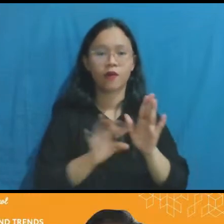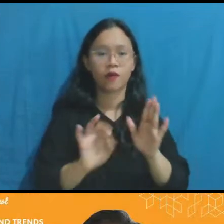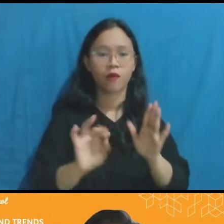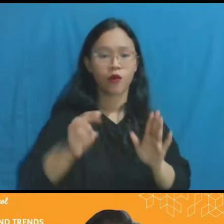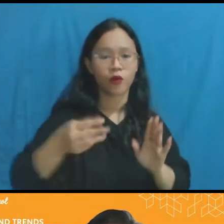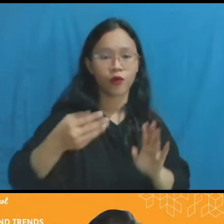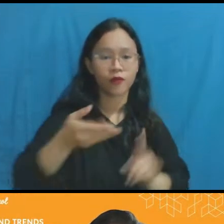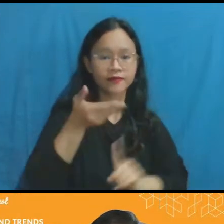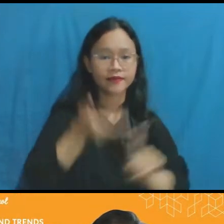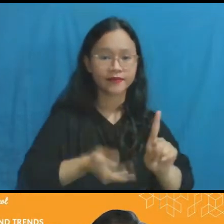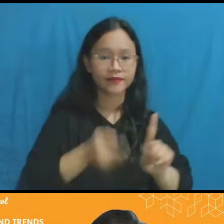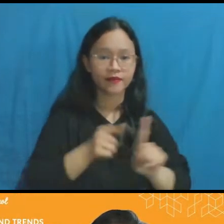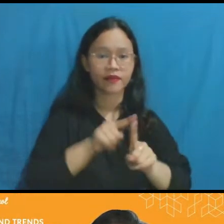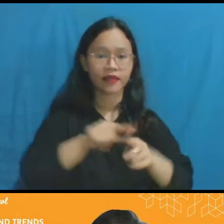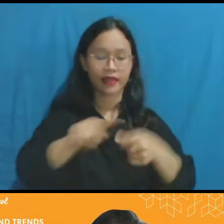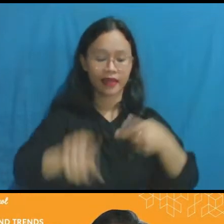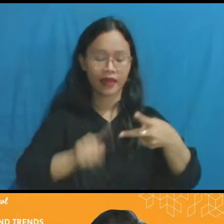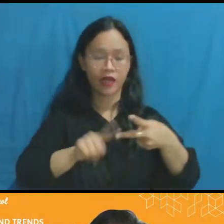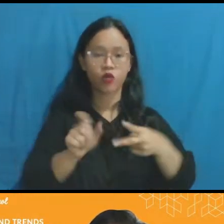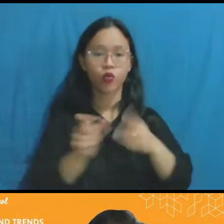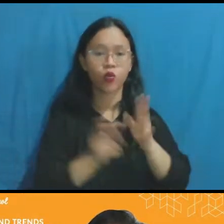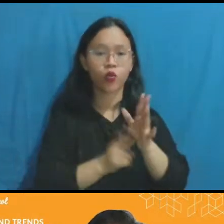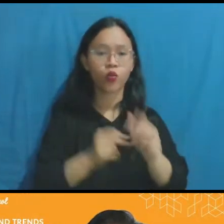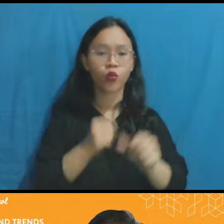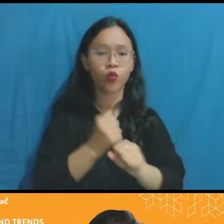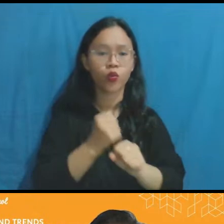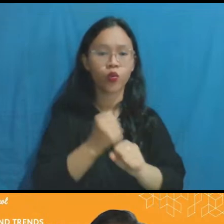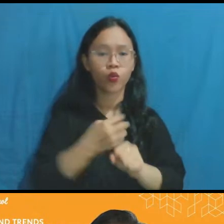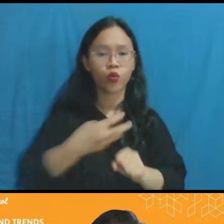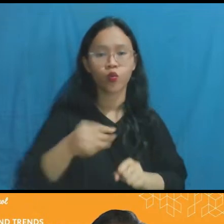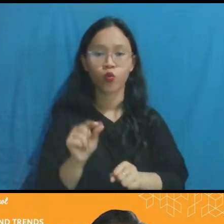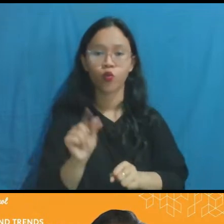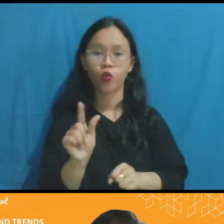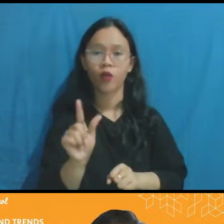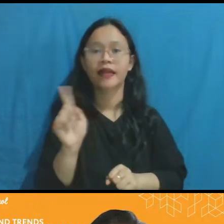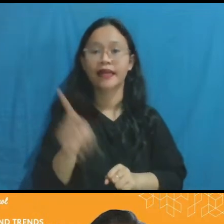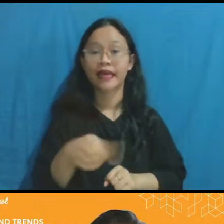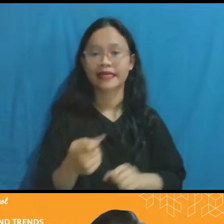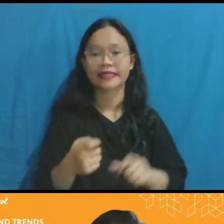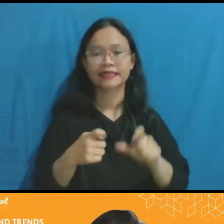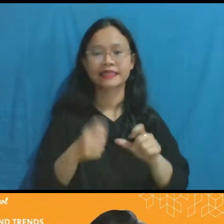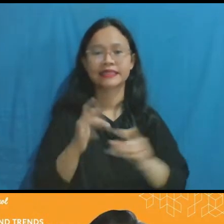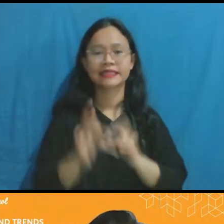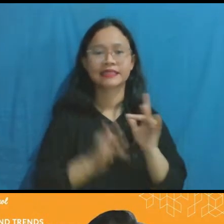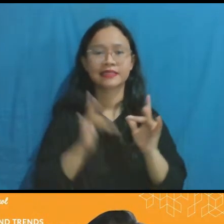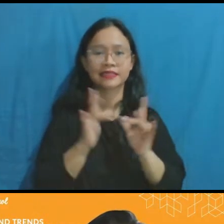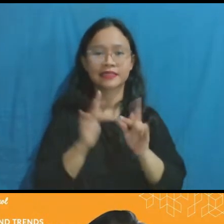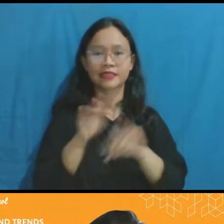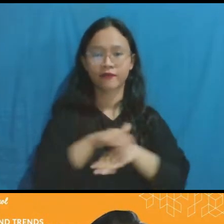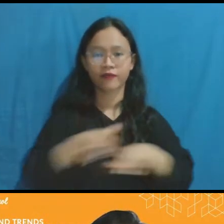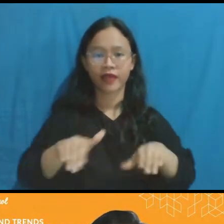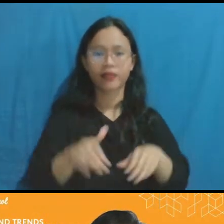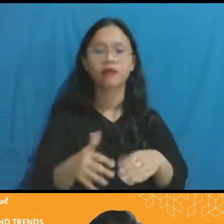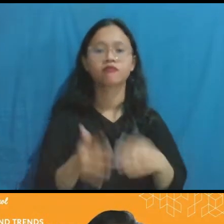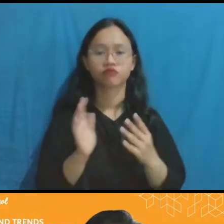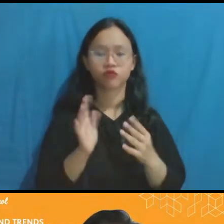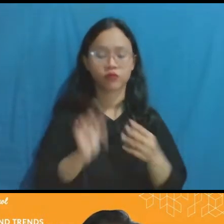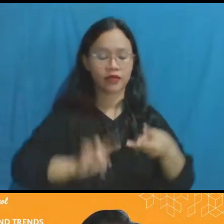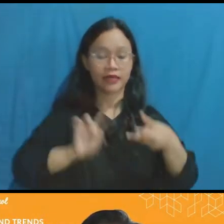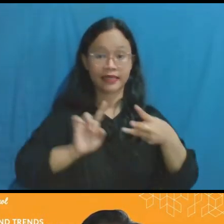SafeNet. Third speaker of today is Esther Haluk, female activist from West